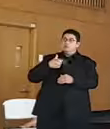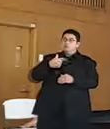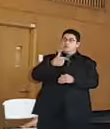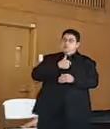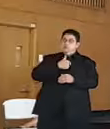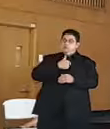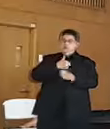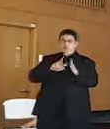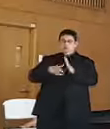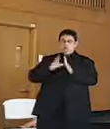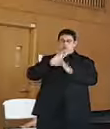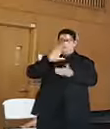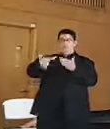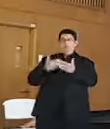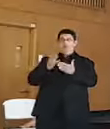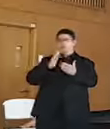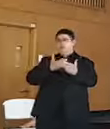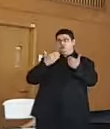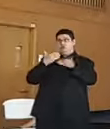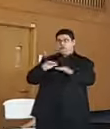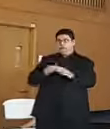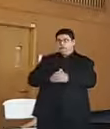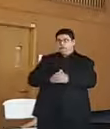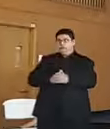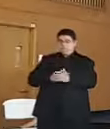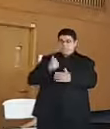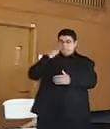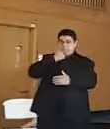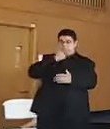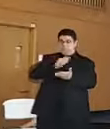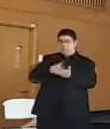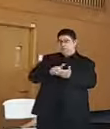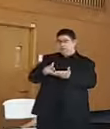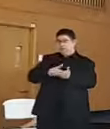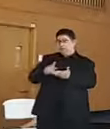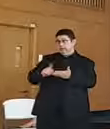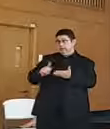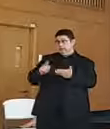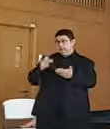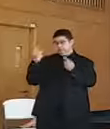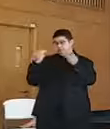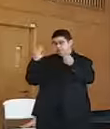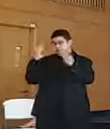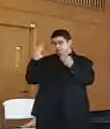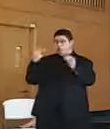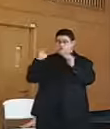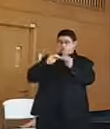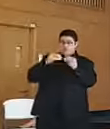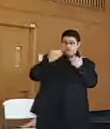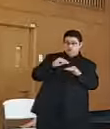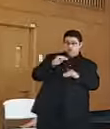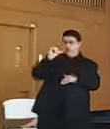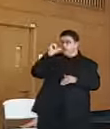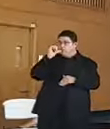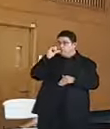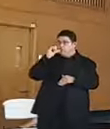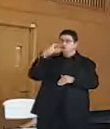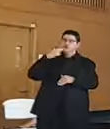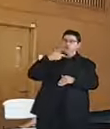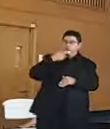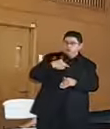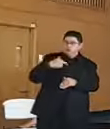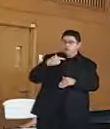We review all of our restrictions on a daily basis. And more restrictions on bars, more restrictions on restaurants going